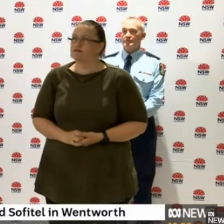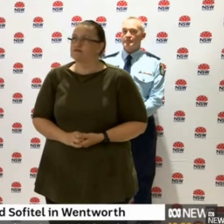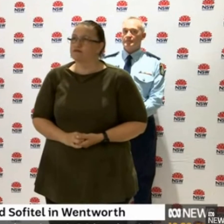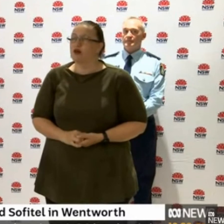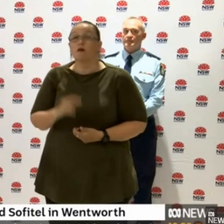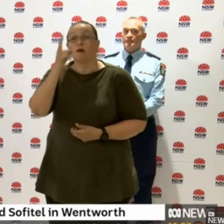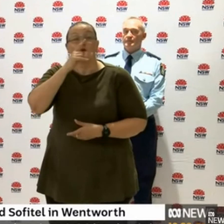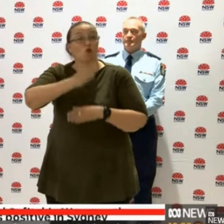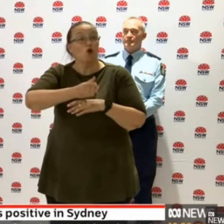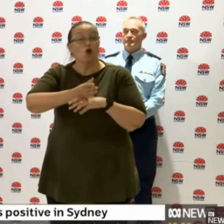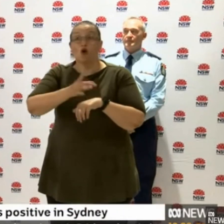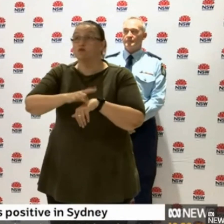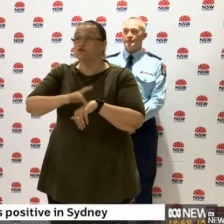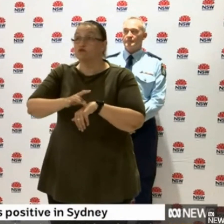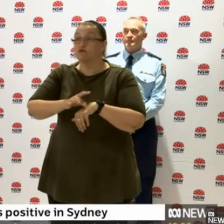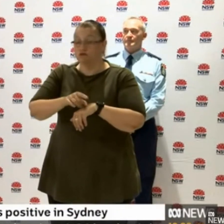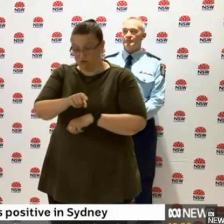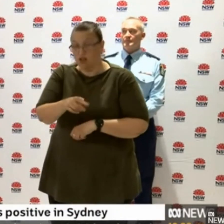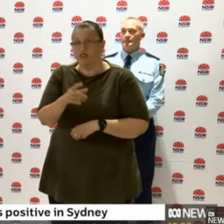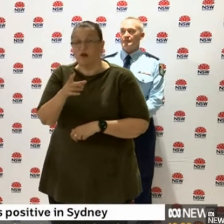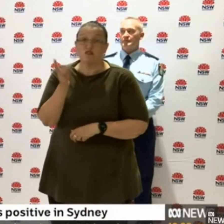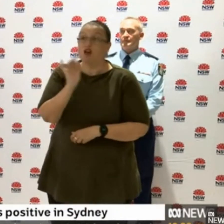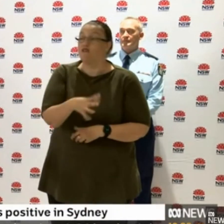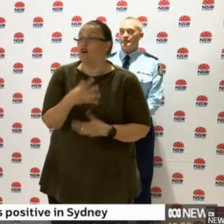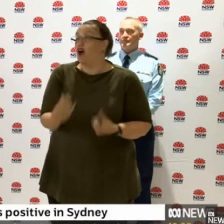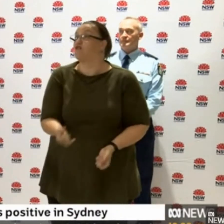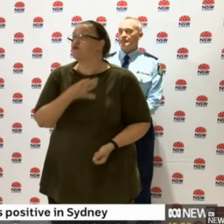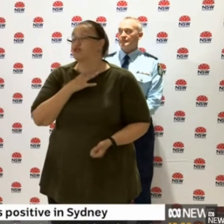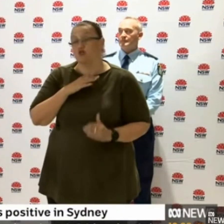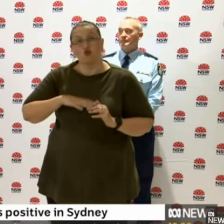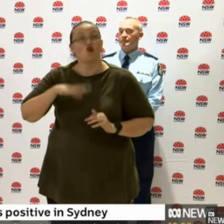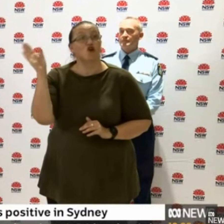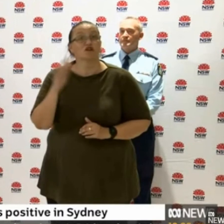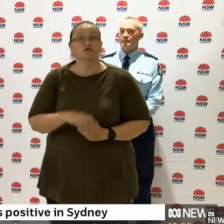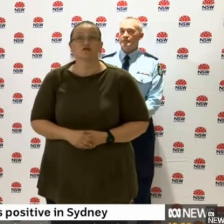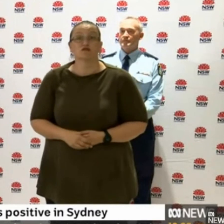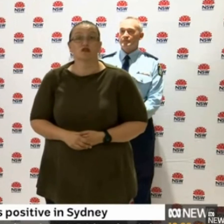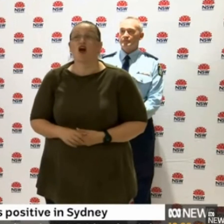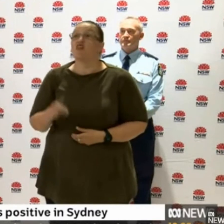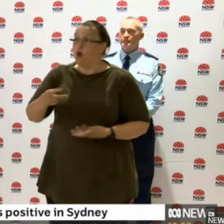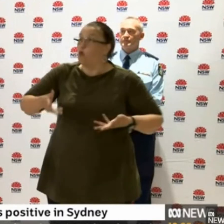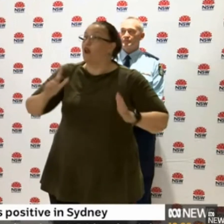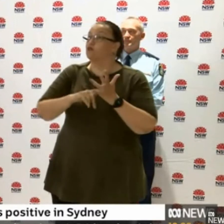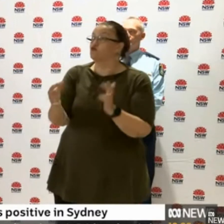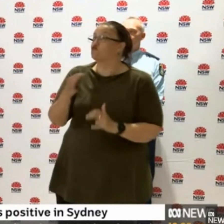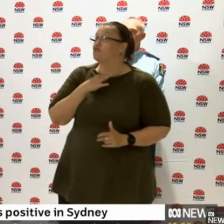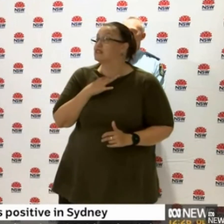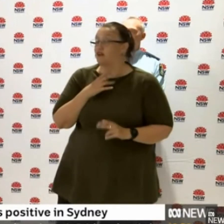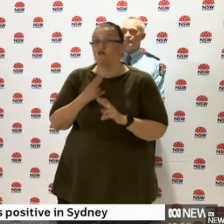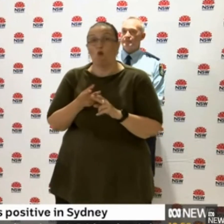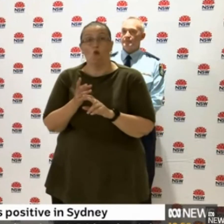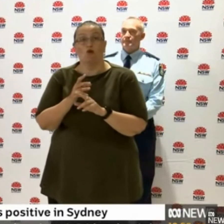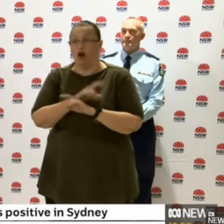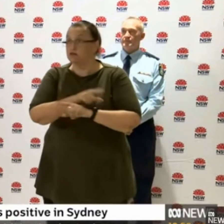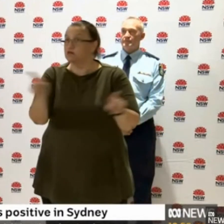put their lives at risk every day, and in so doing, they can expect back from us the very least we can do, which is